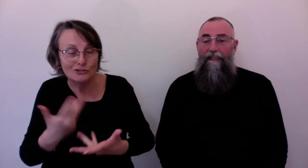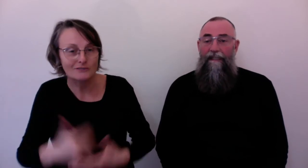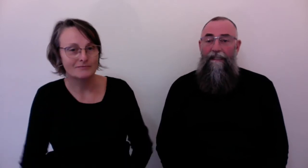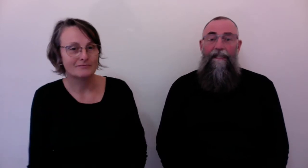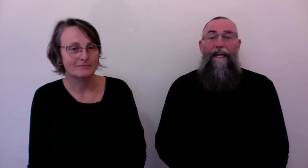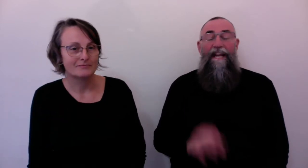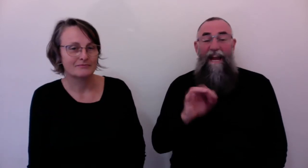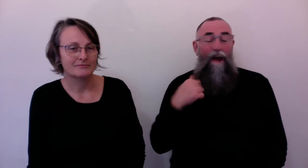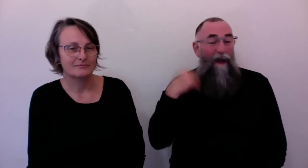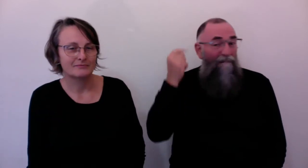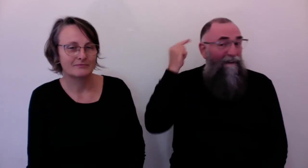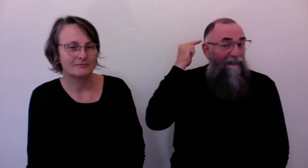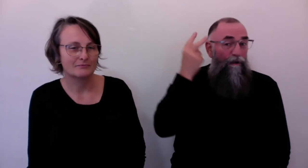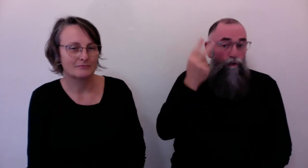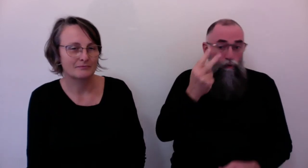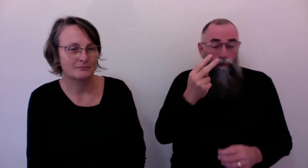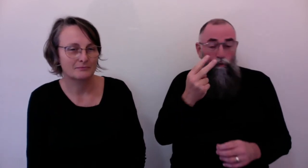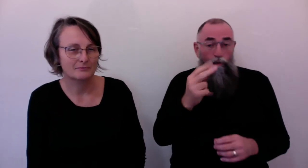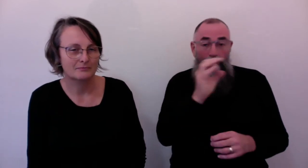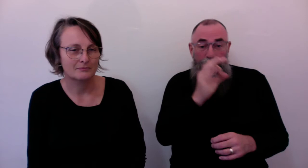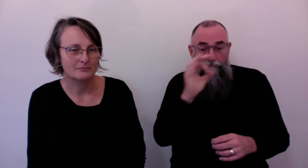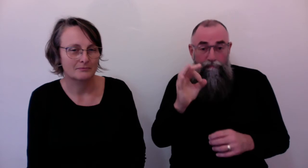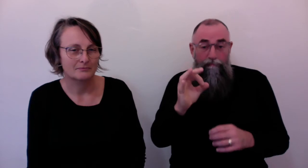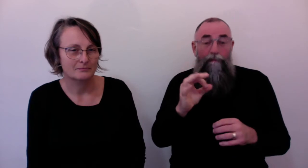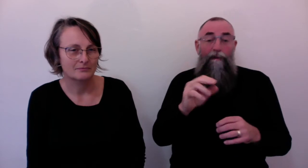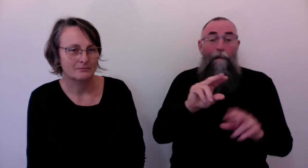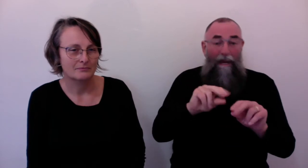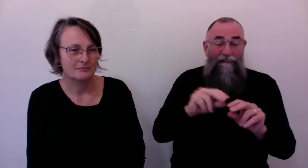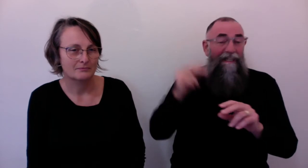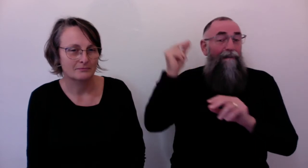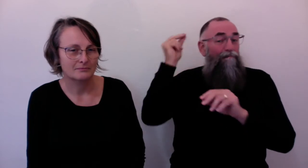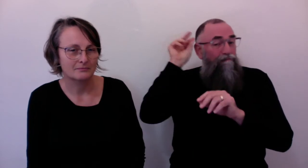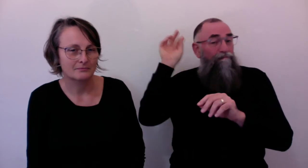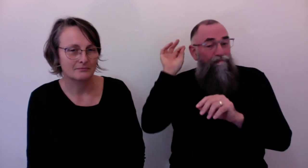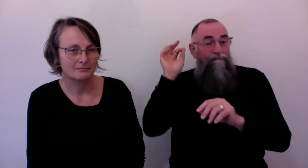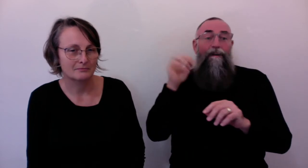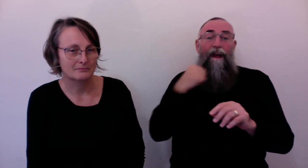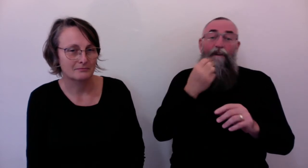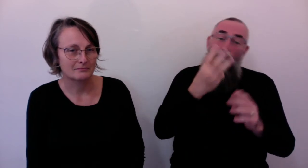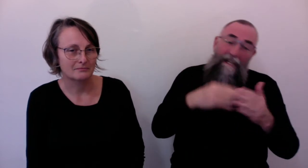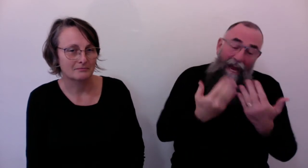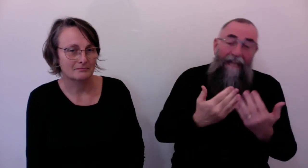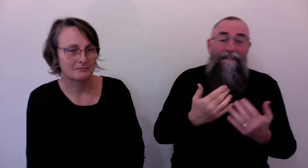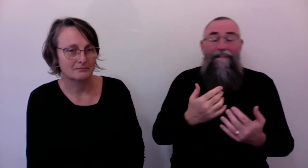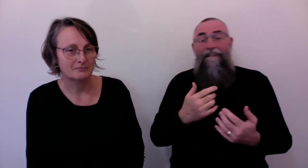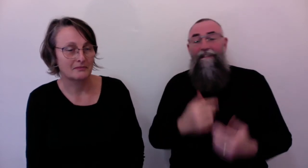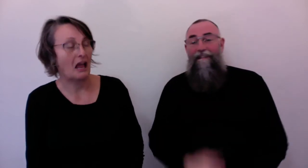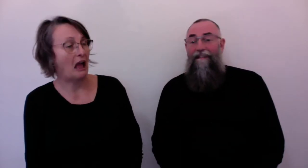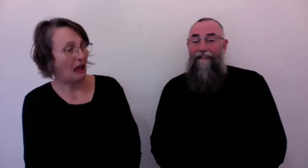new batteries in. That's a nightmare, like AA Yeah. batteries. Well, not double Kind A. of pretty much, yeah. Just Really? Yeah. There's no rechargeable version? There Double